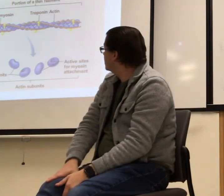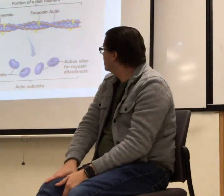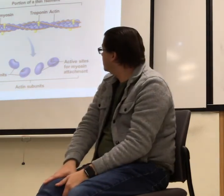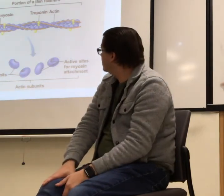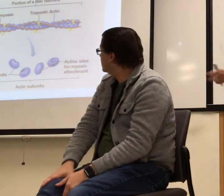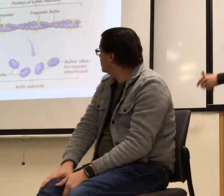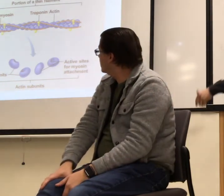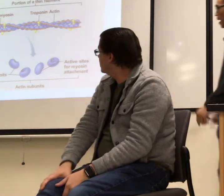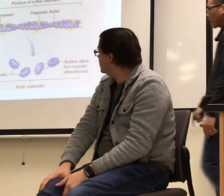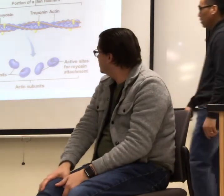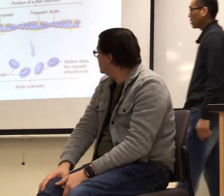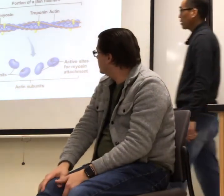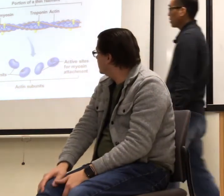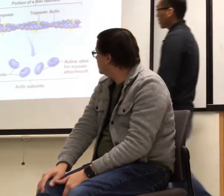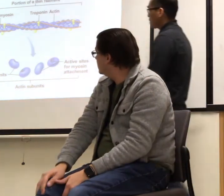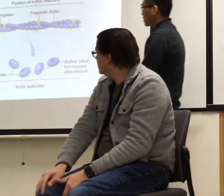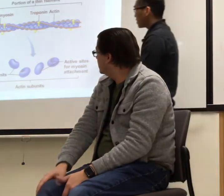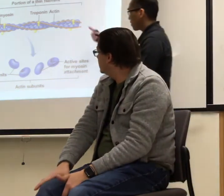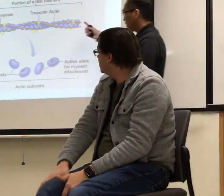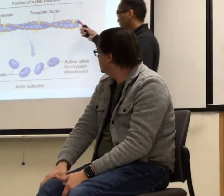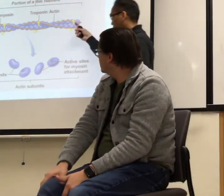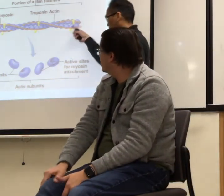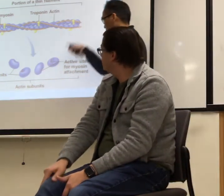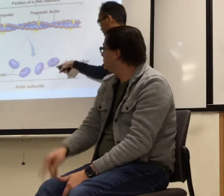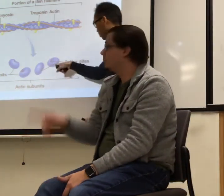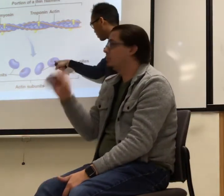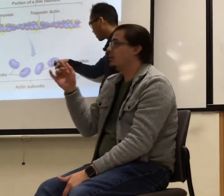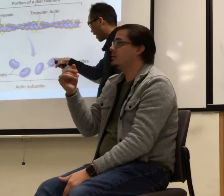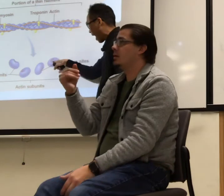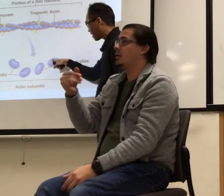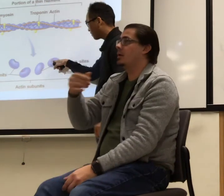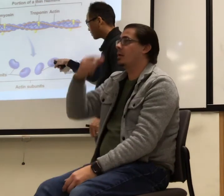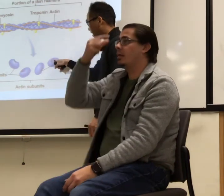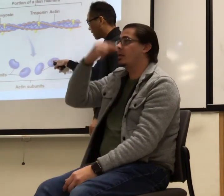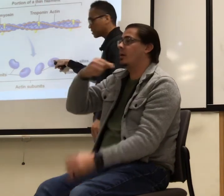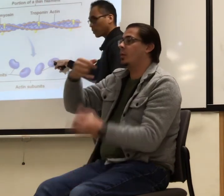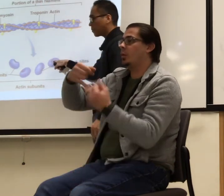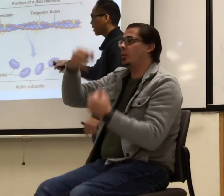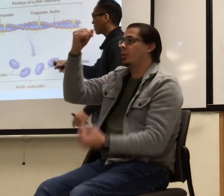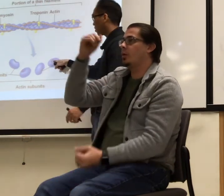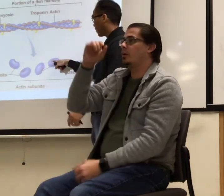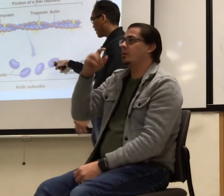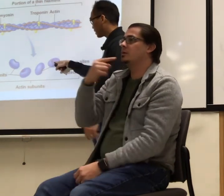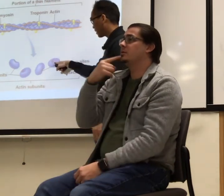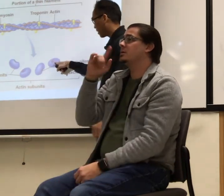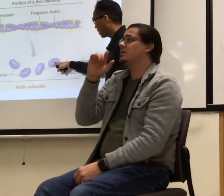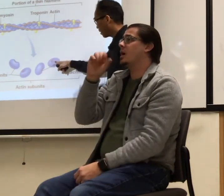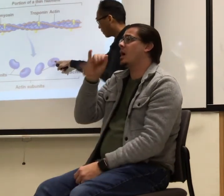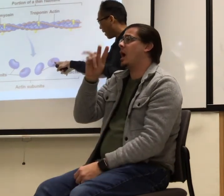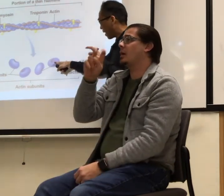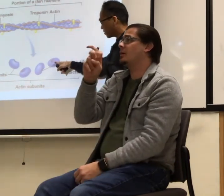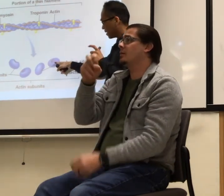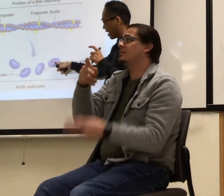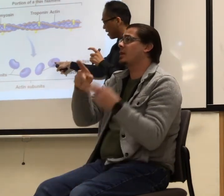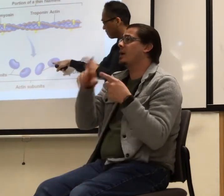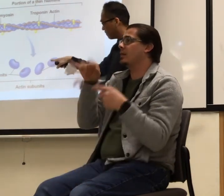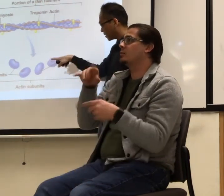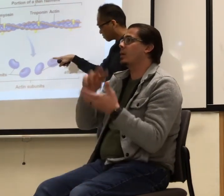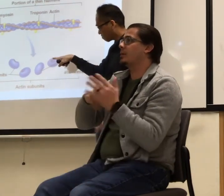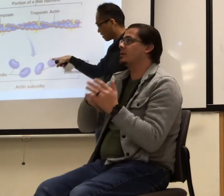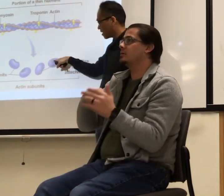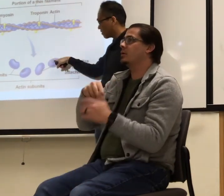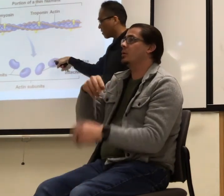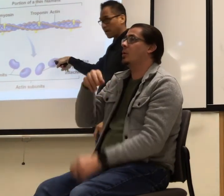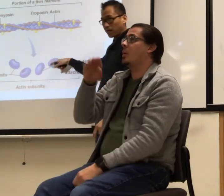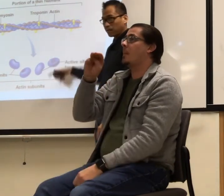I'm going to fast forward, then I'm going to jump back. Okay, this is the thin filament. See where it says active site? That's what I mean. So basically, the myosin head